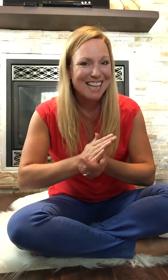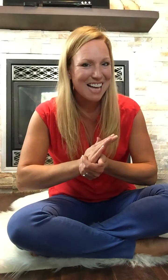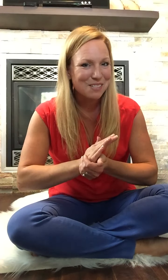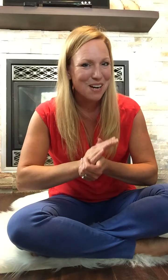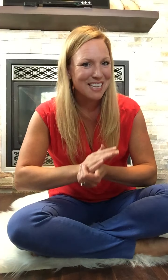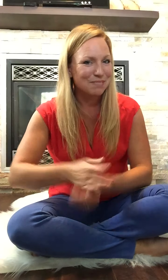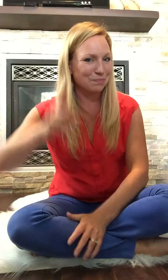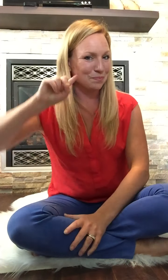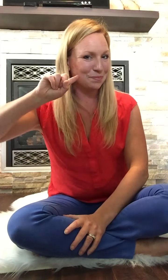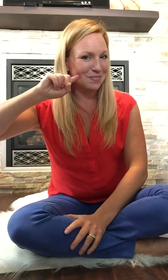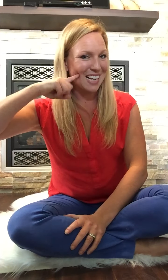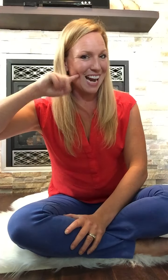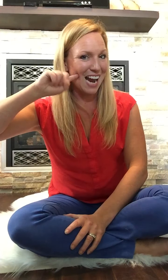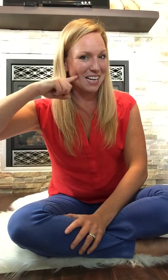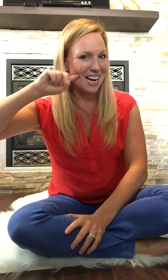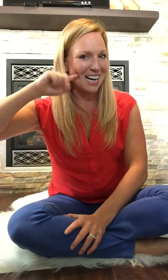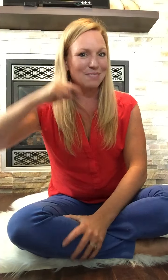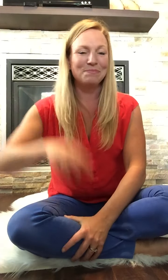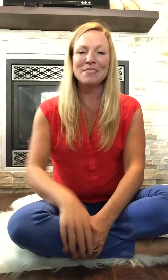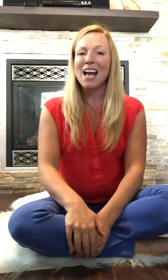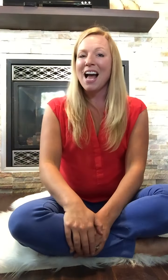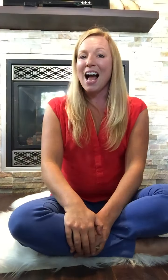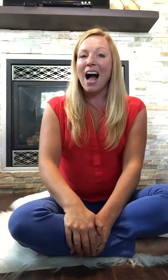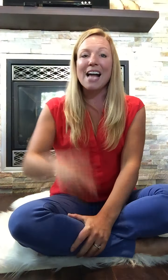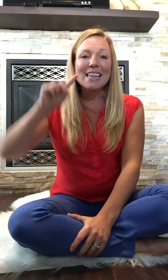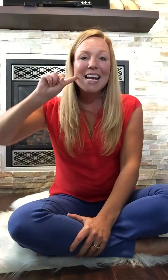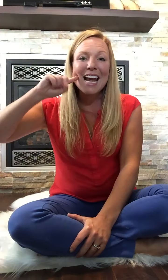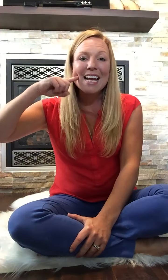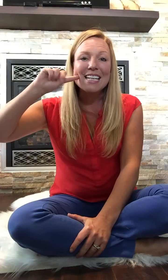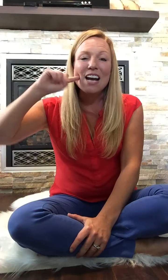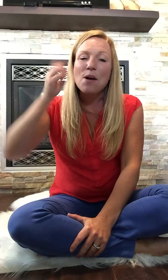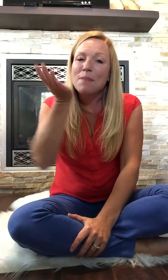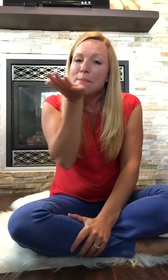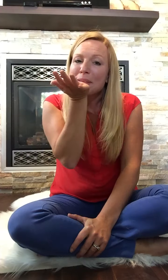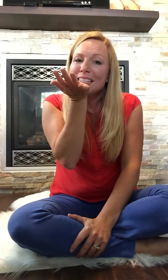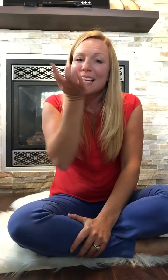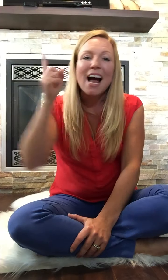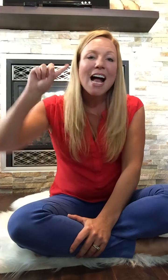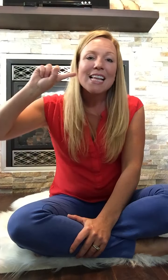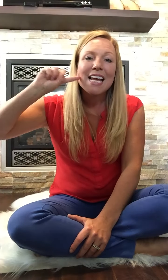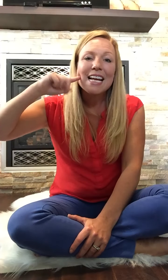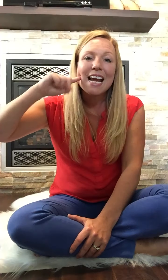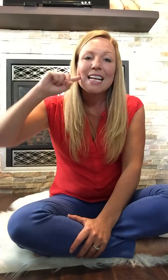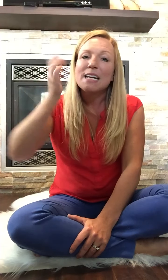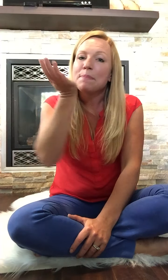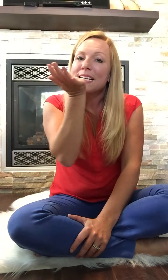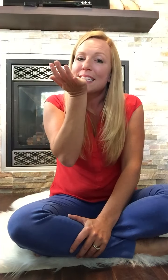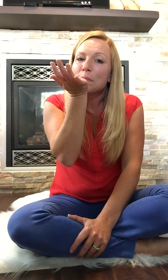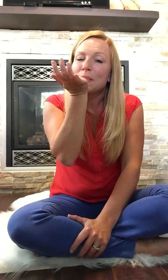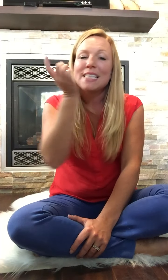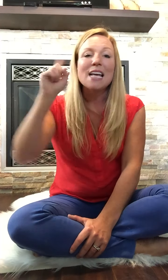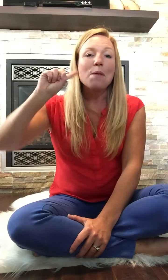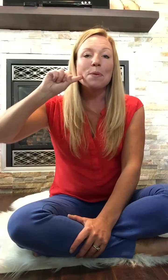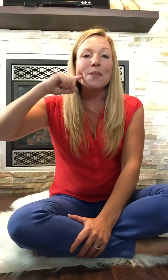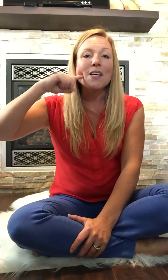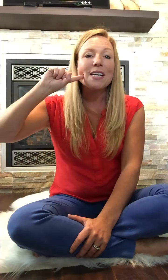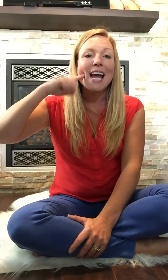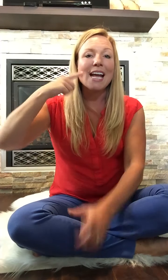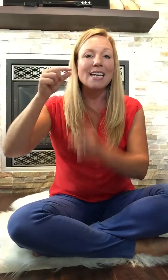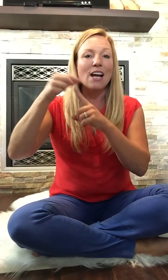Last one. Candy. I like candy on my pizza. I like candy pizza, please. Put the candy